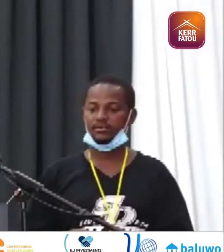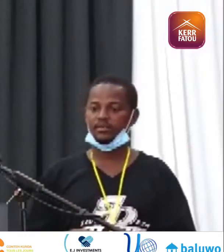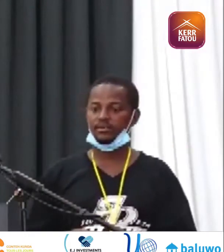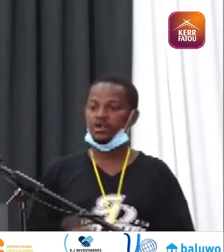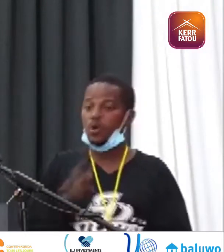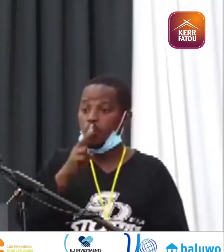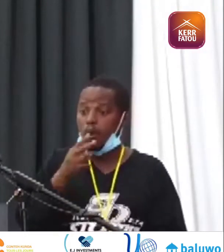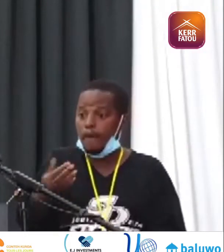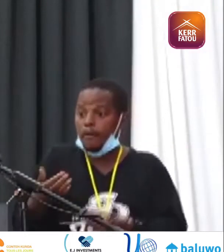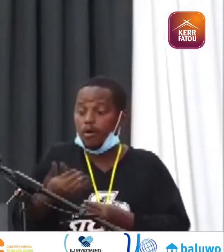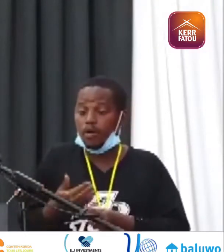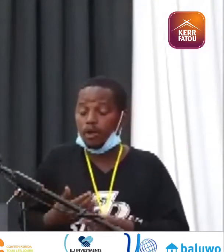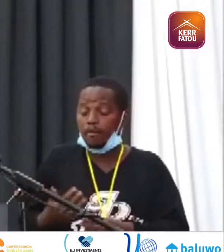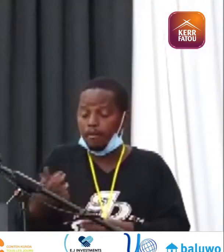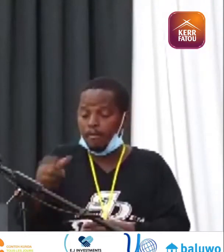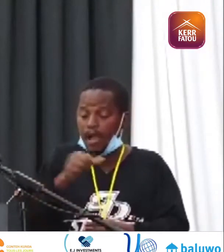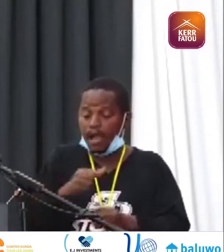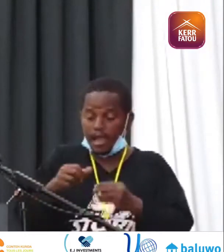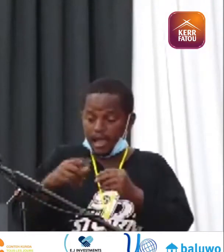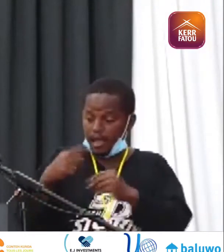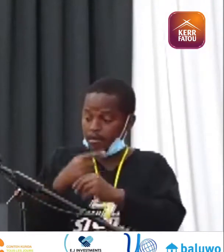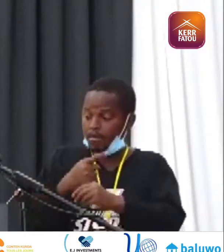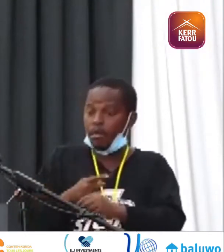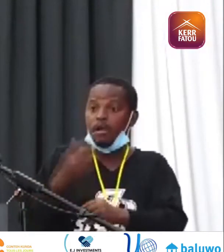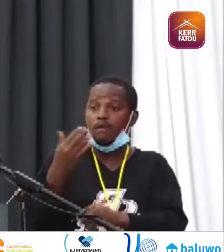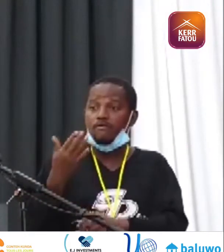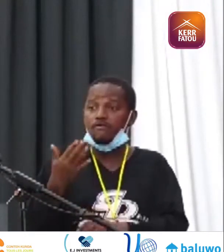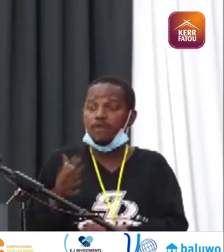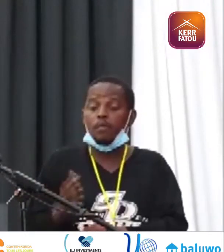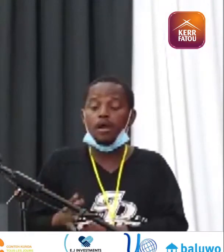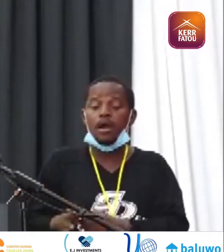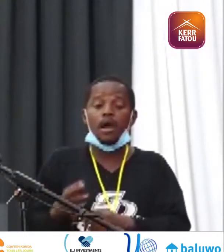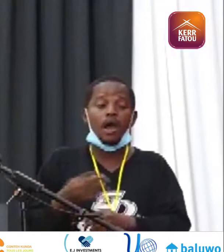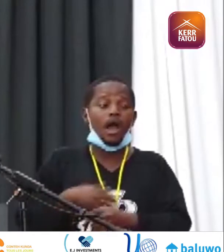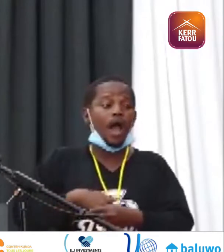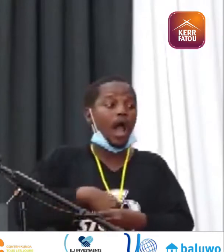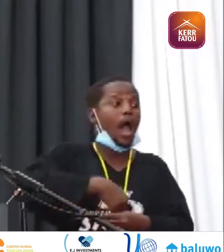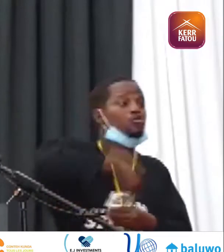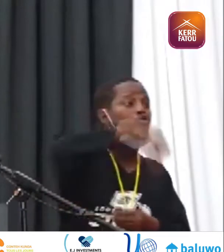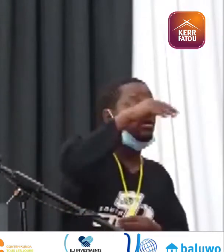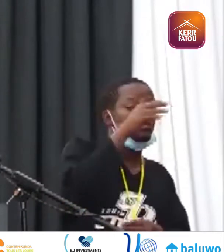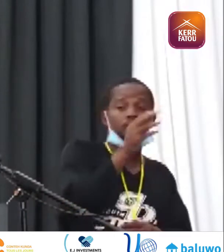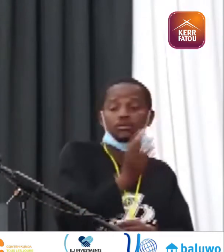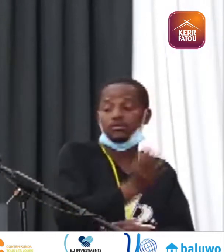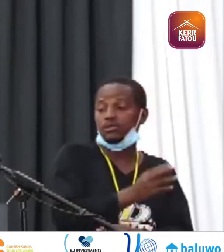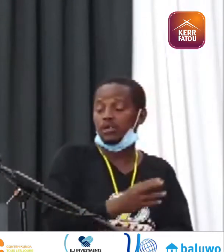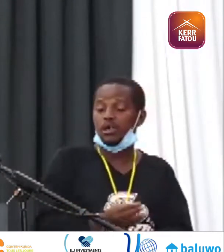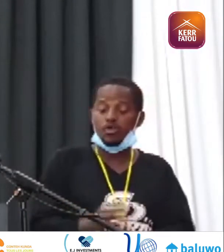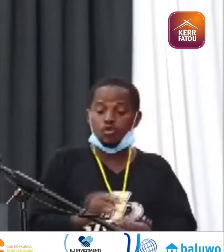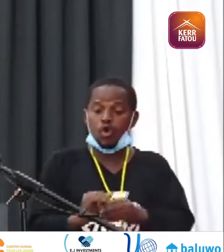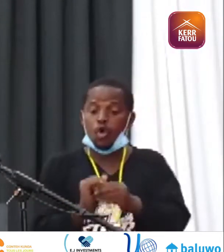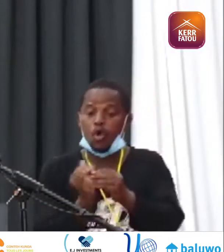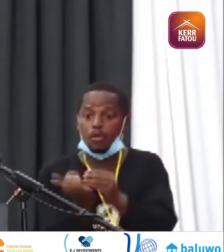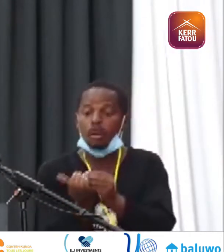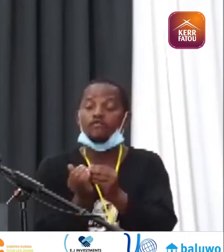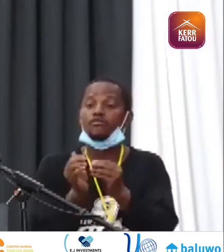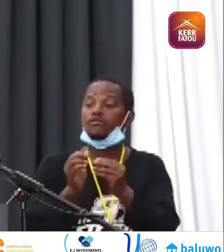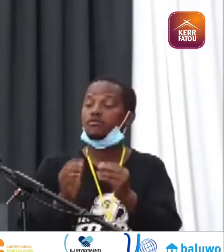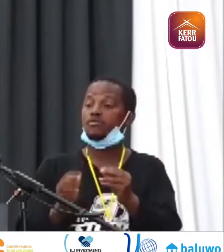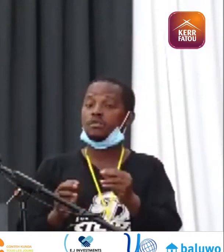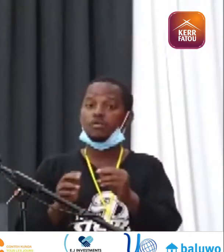Who brought back Gambia from isolation into the community of